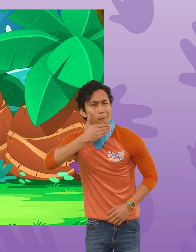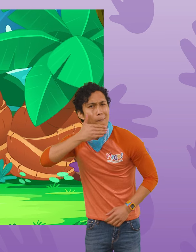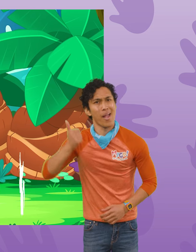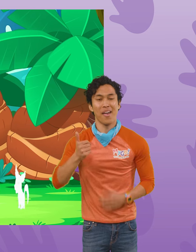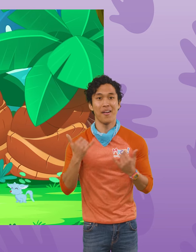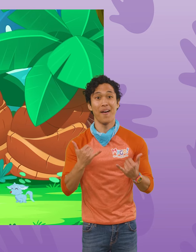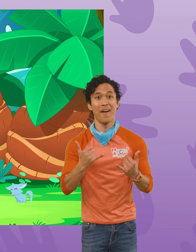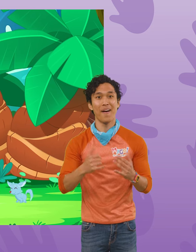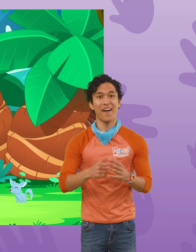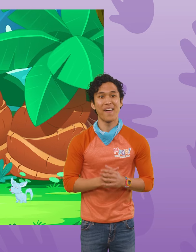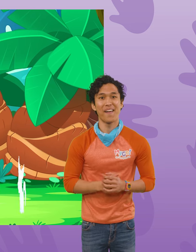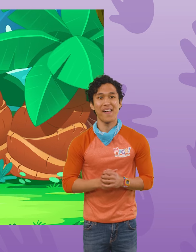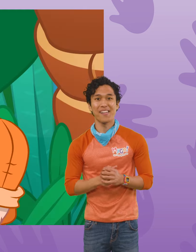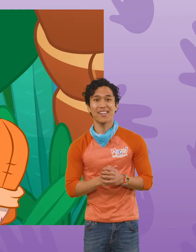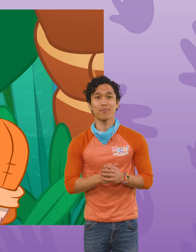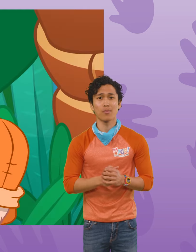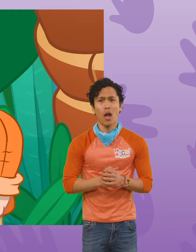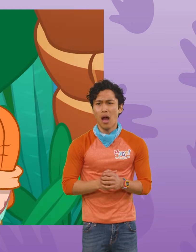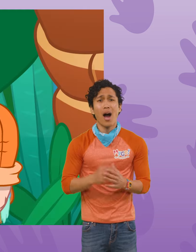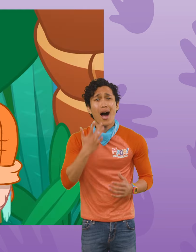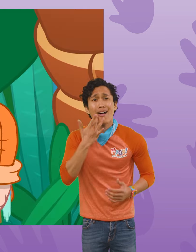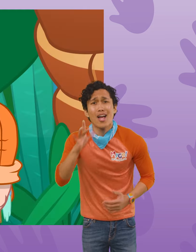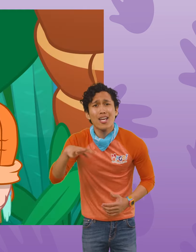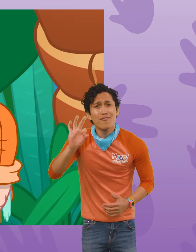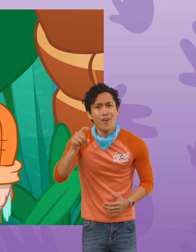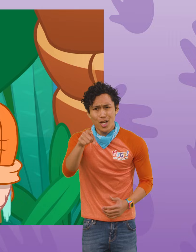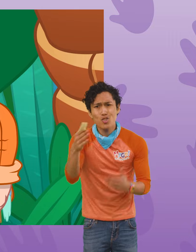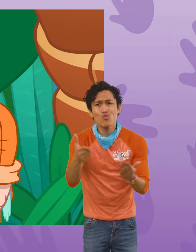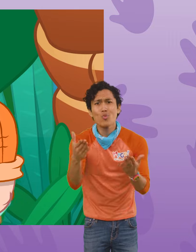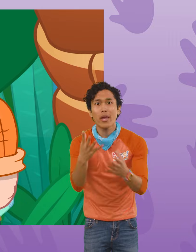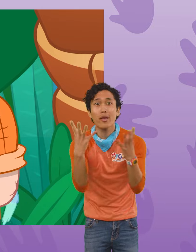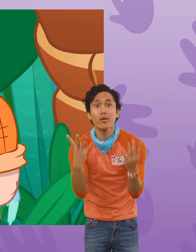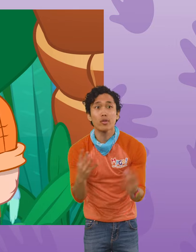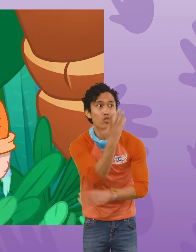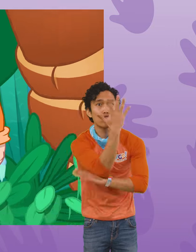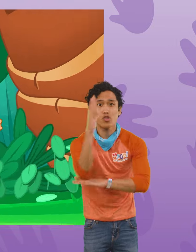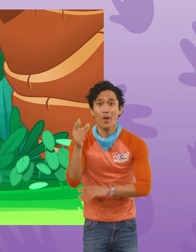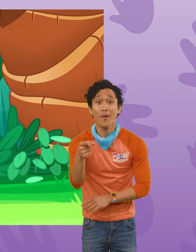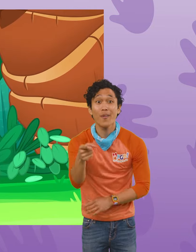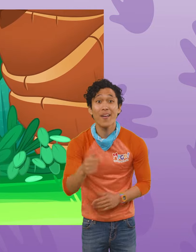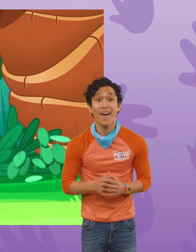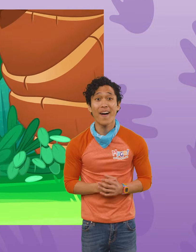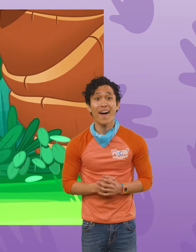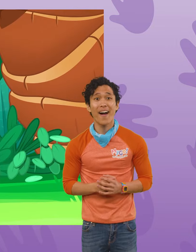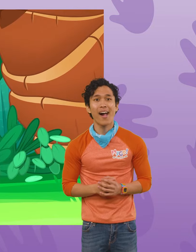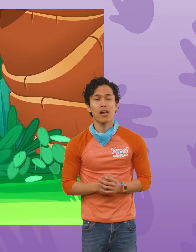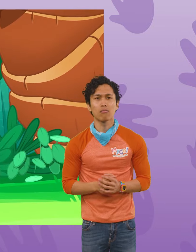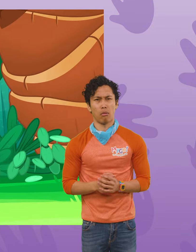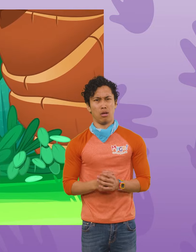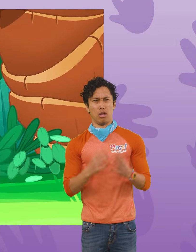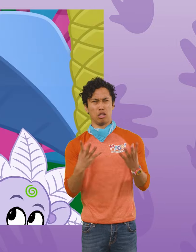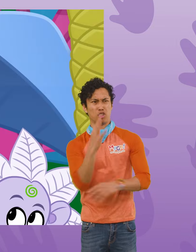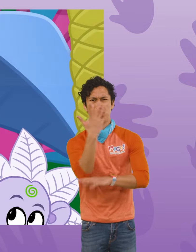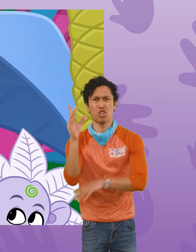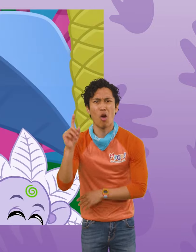better already. It was very lucky to find you in the jungle, Dr. Abraham. The